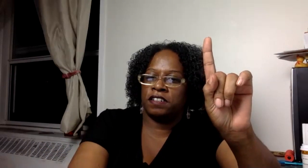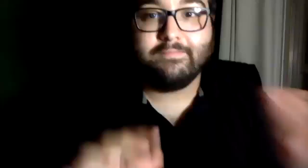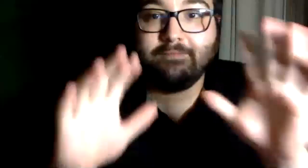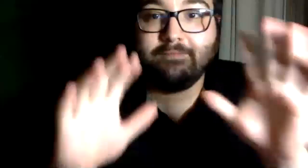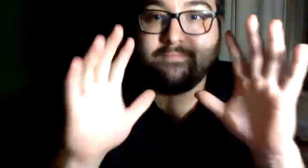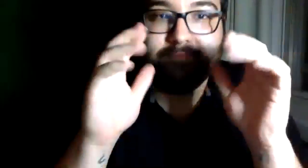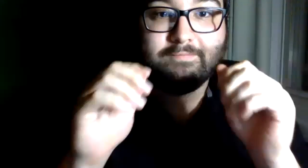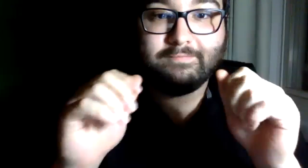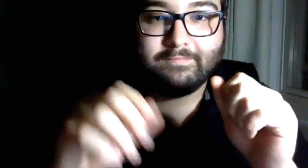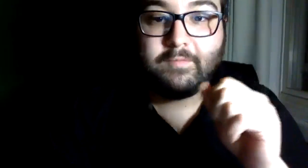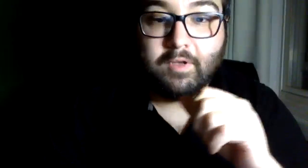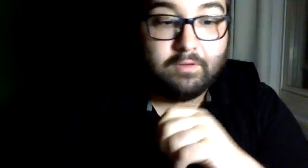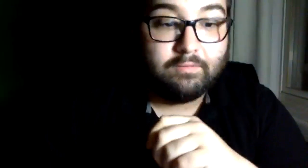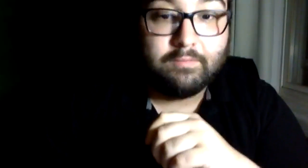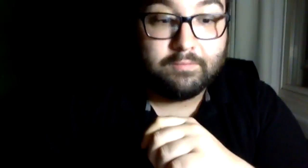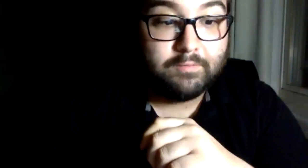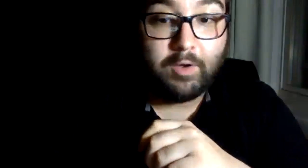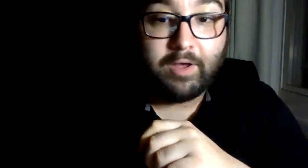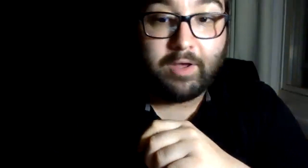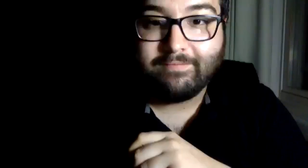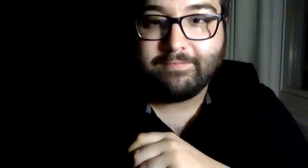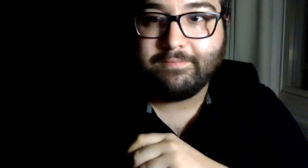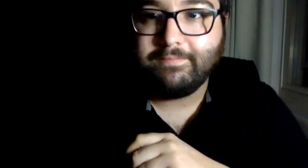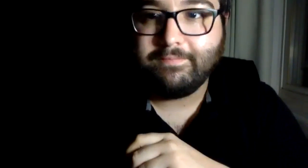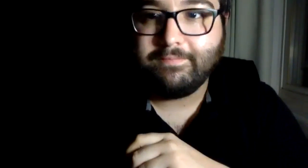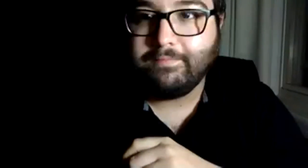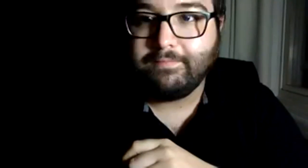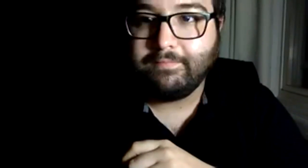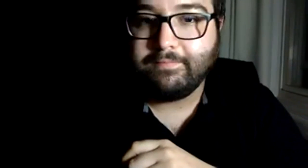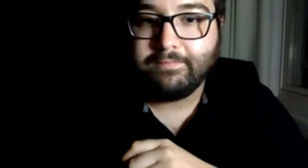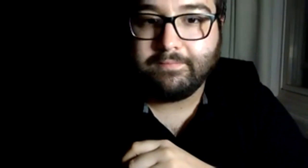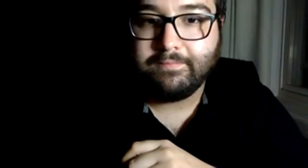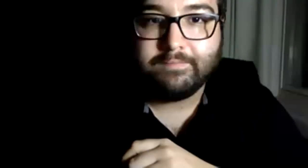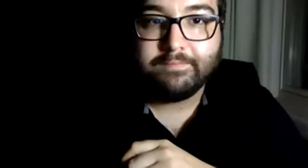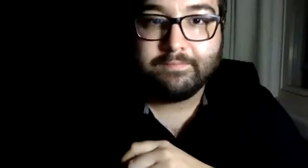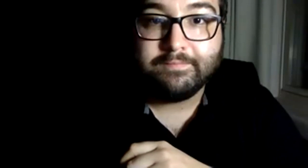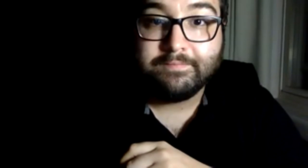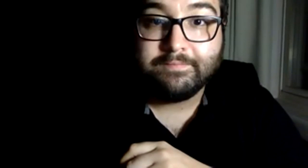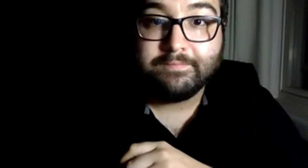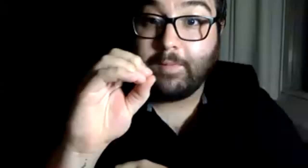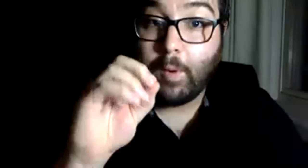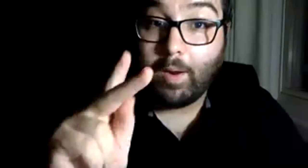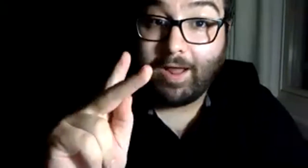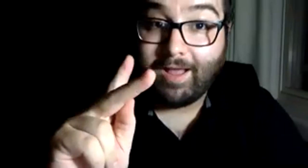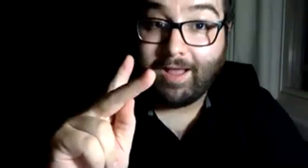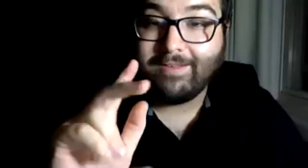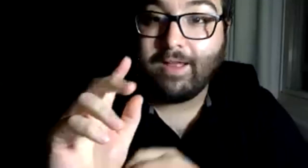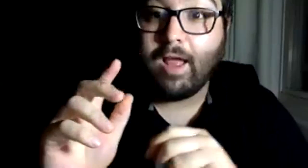Go ahead. Okay. Yes,